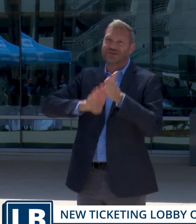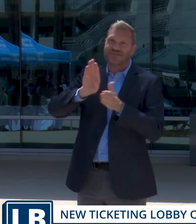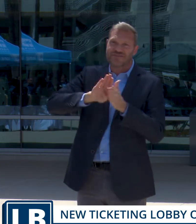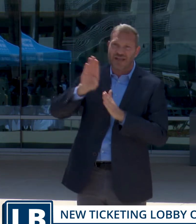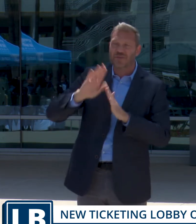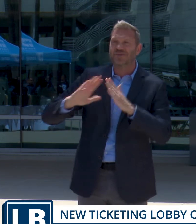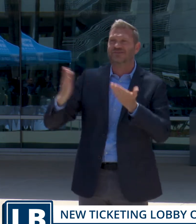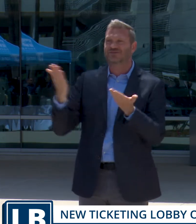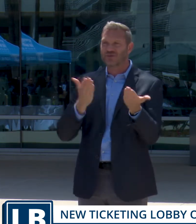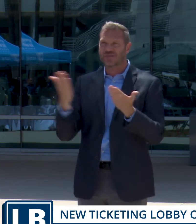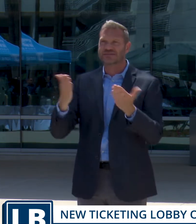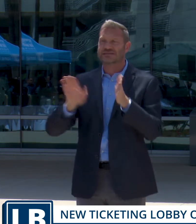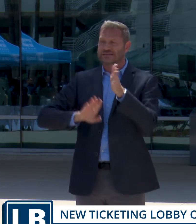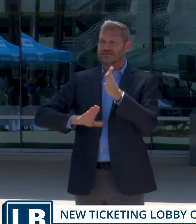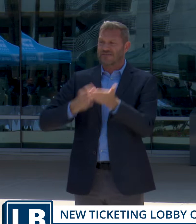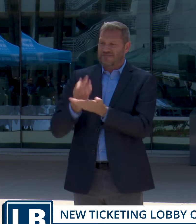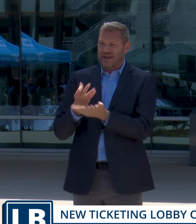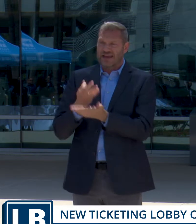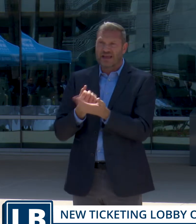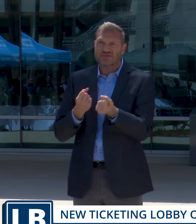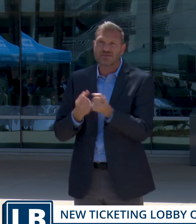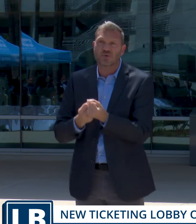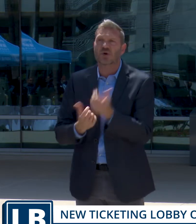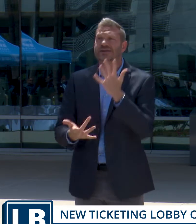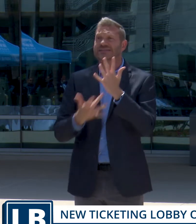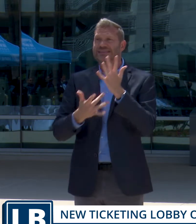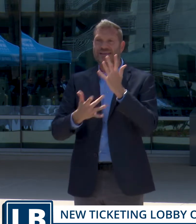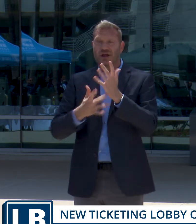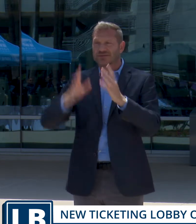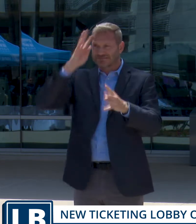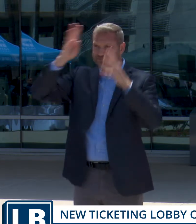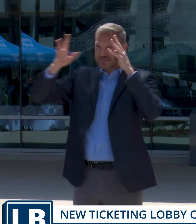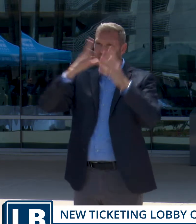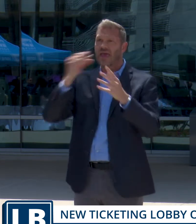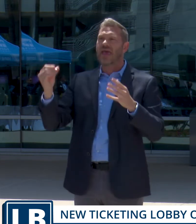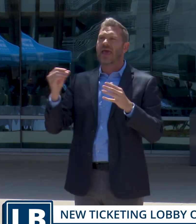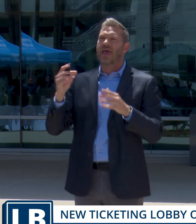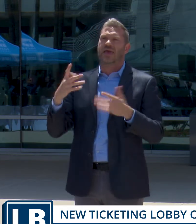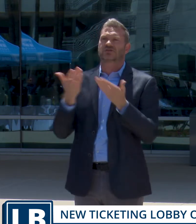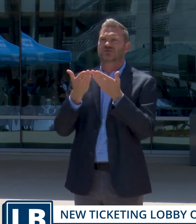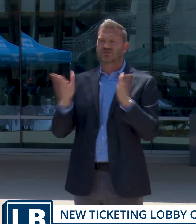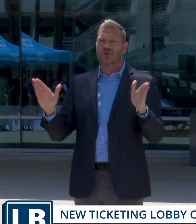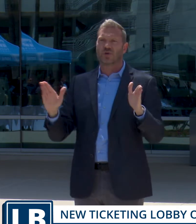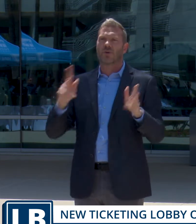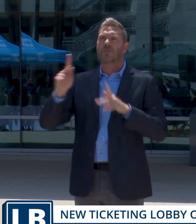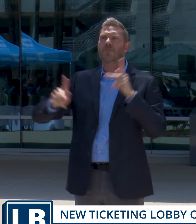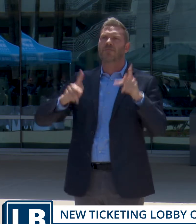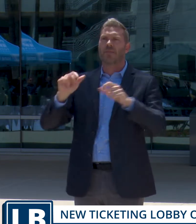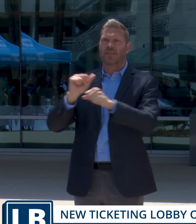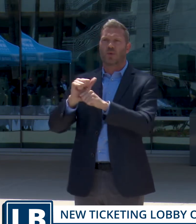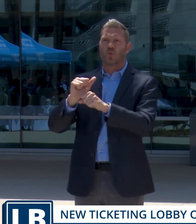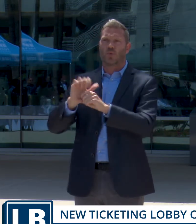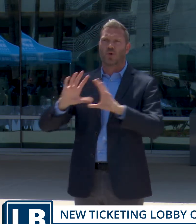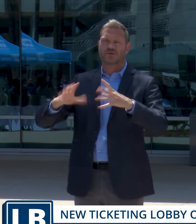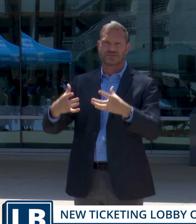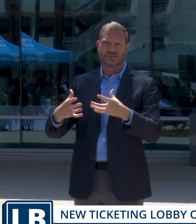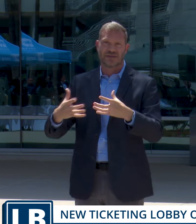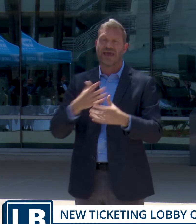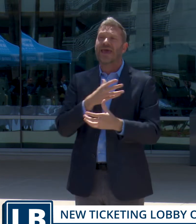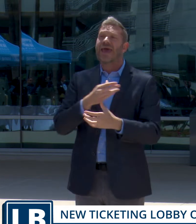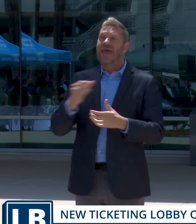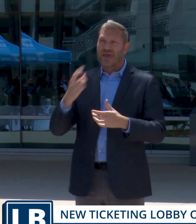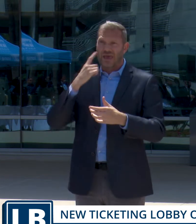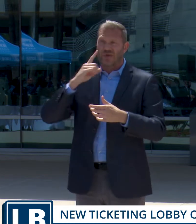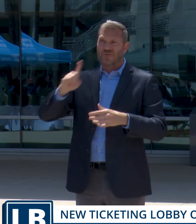financial management, technology and innovation, and public works. Answer Advisory for construction management